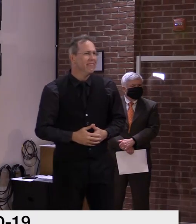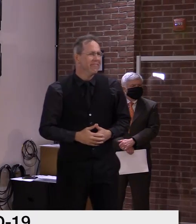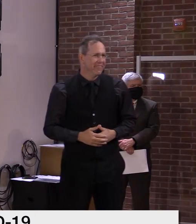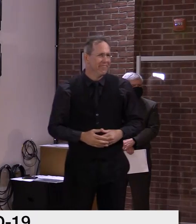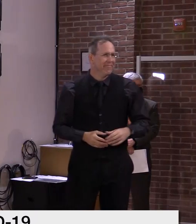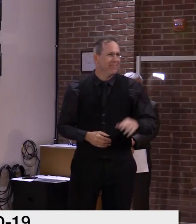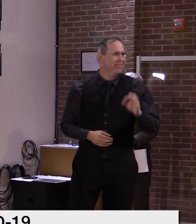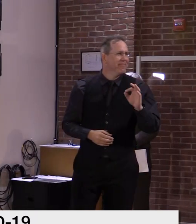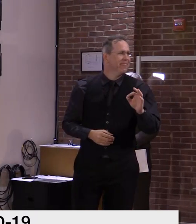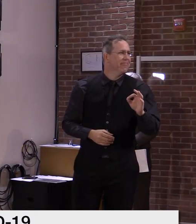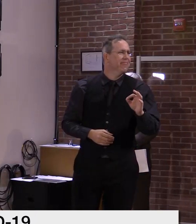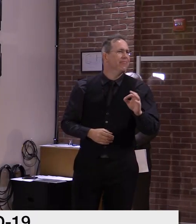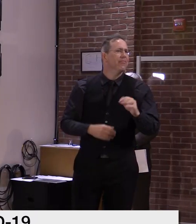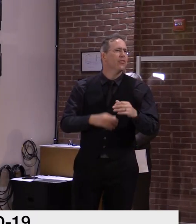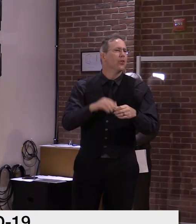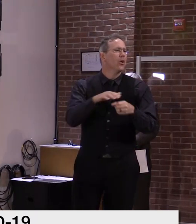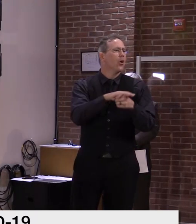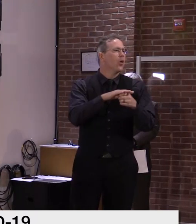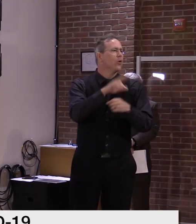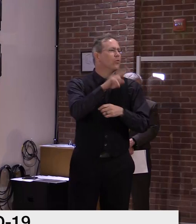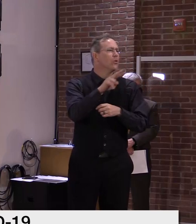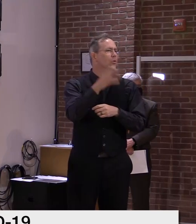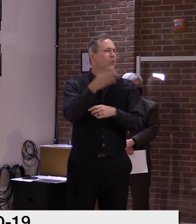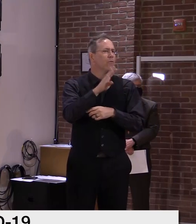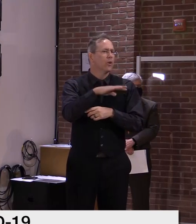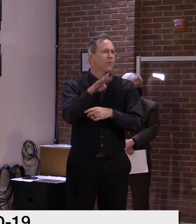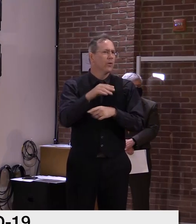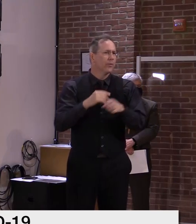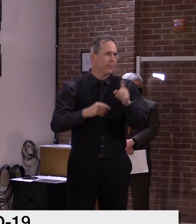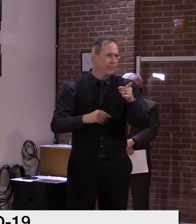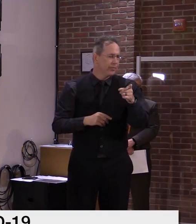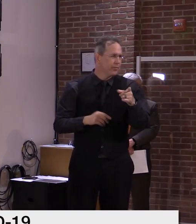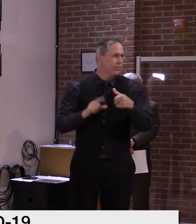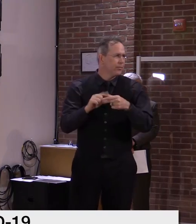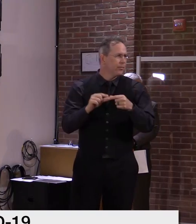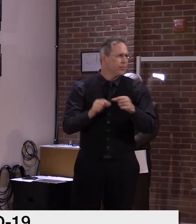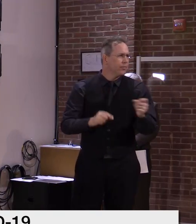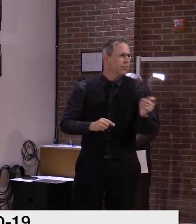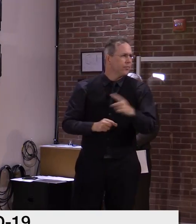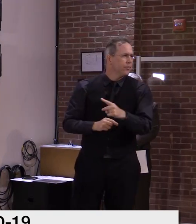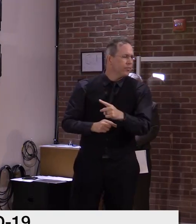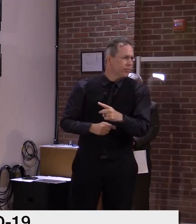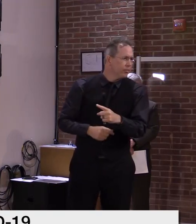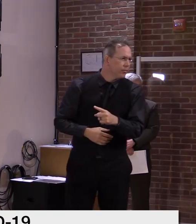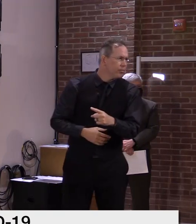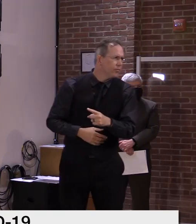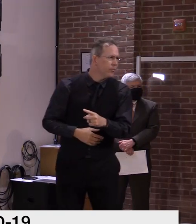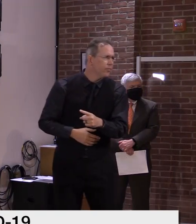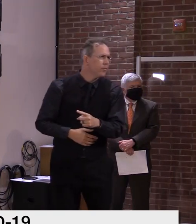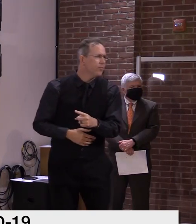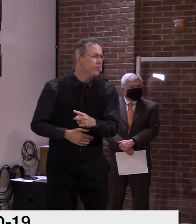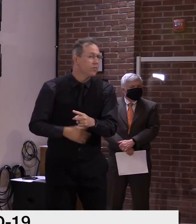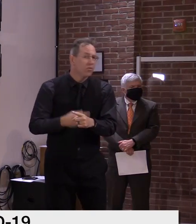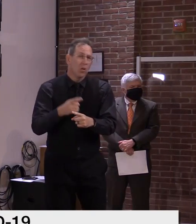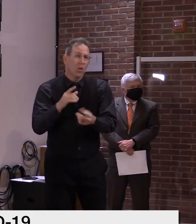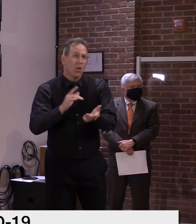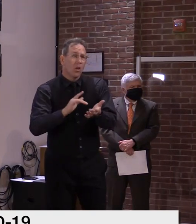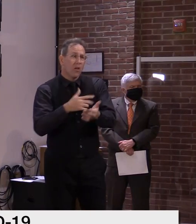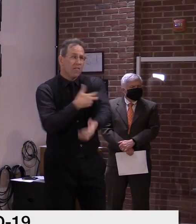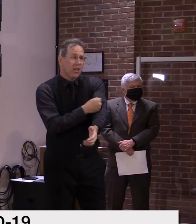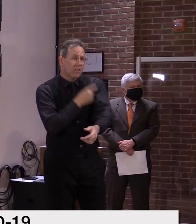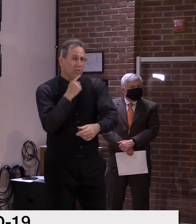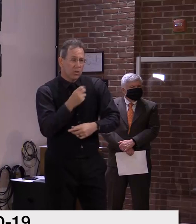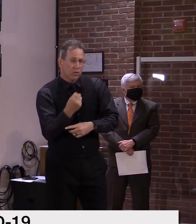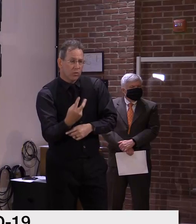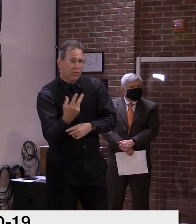Steve? With the go ahead on the 12 to 16 year olds, how have we worked out how that's going to